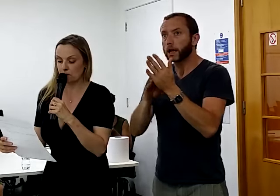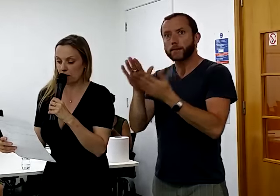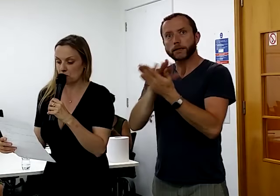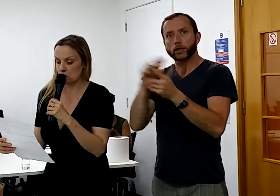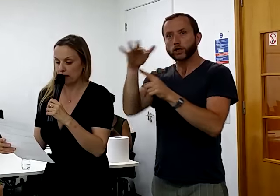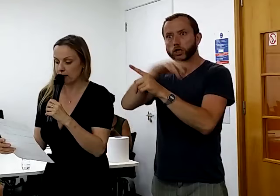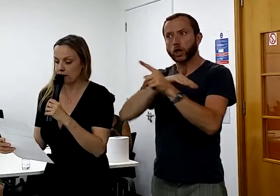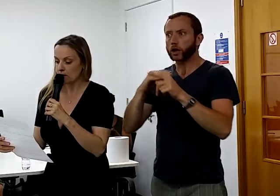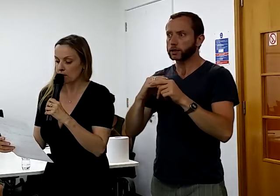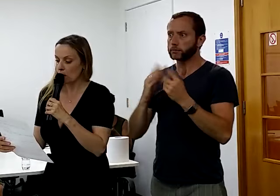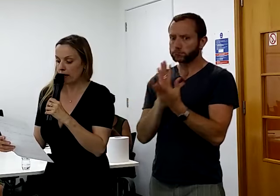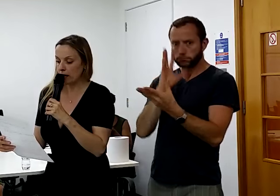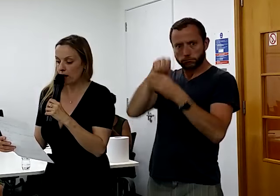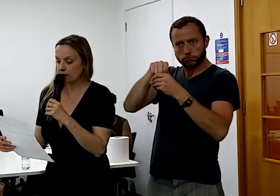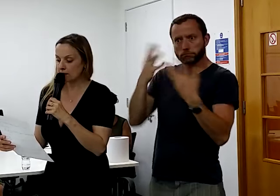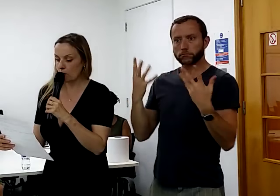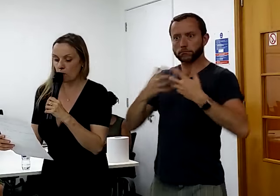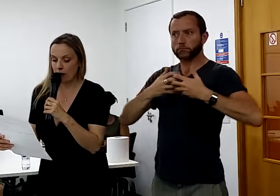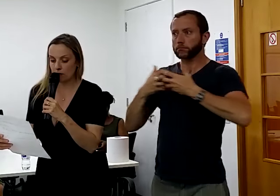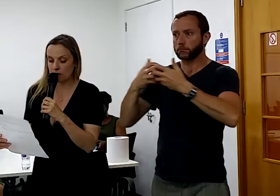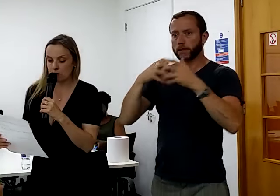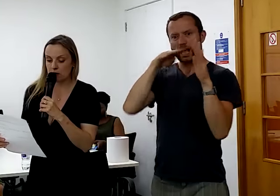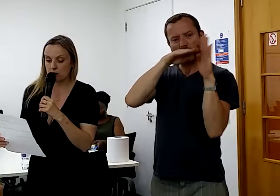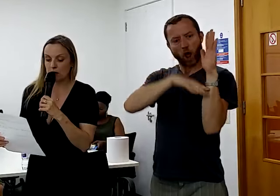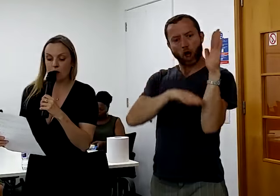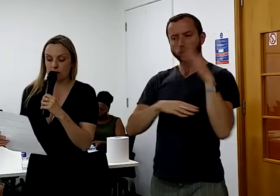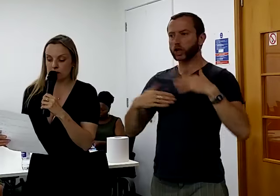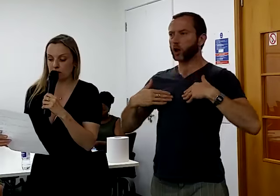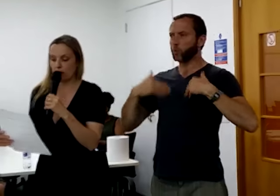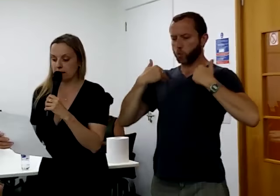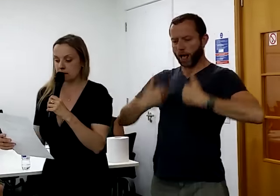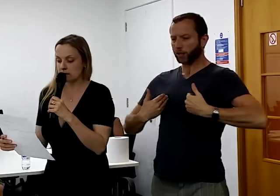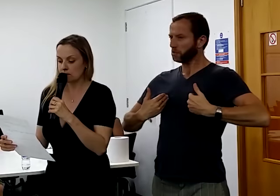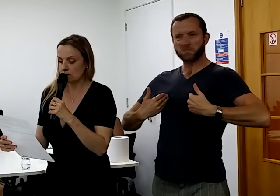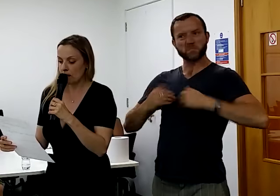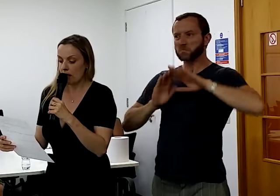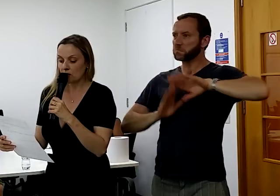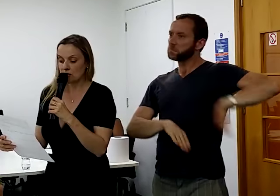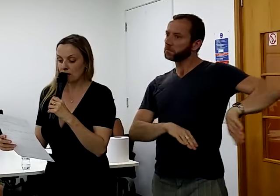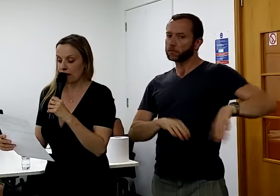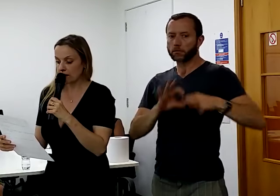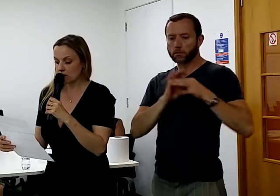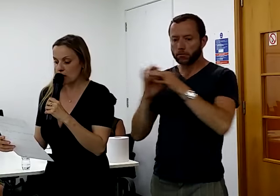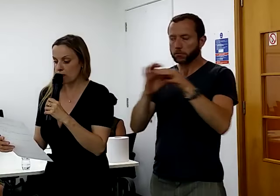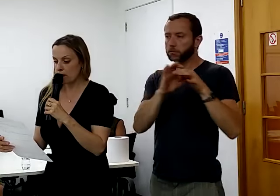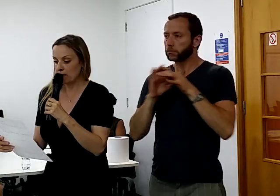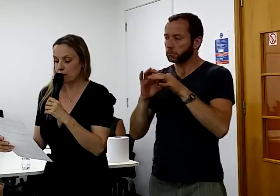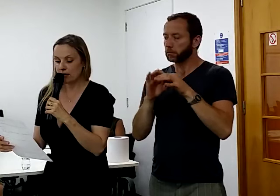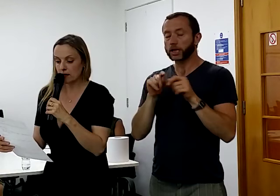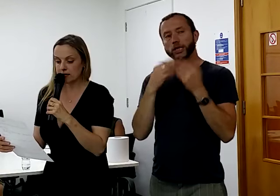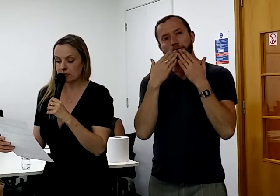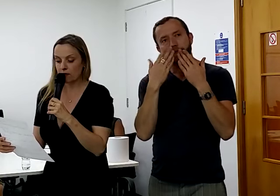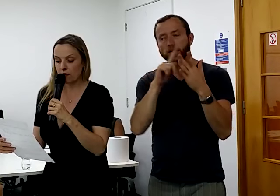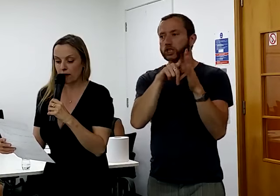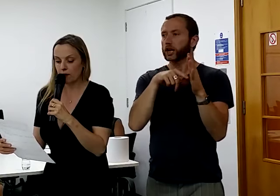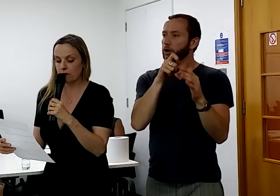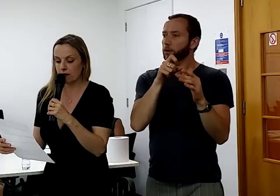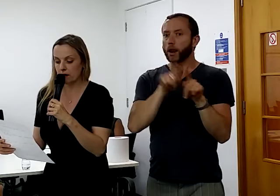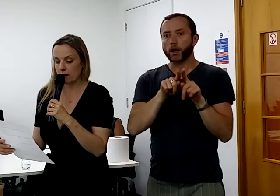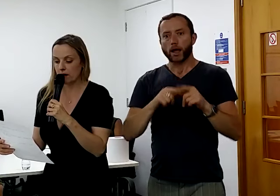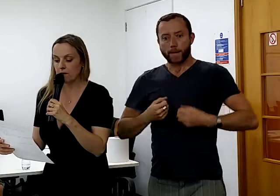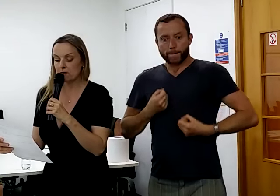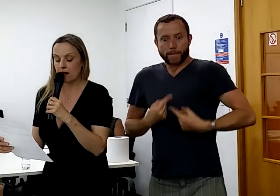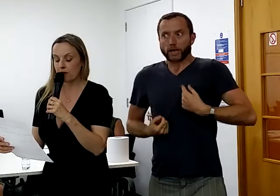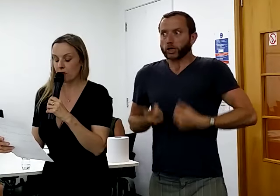this country where class and wealth no longer divide us. And she thanks Jeremy for igniting the